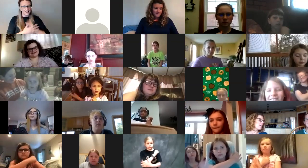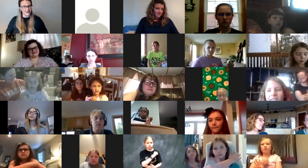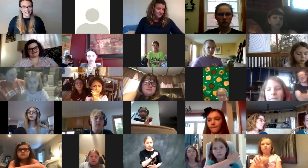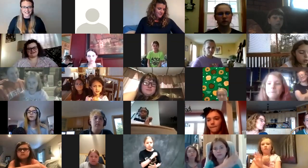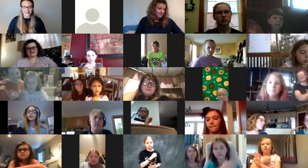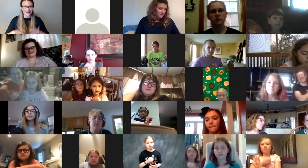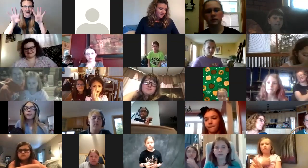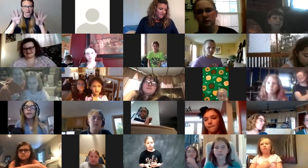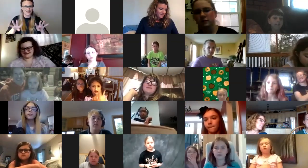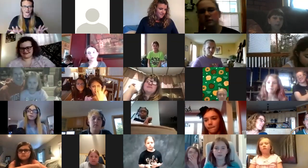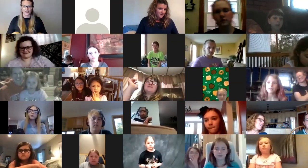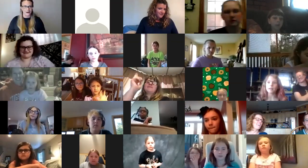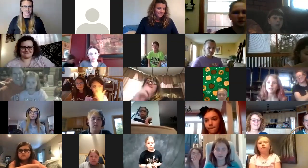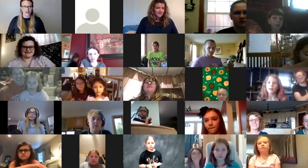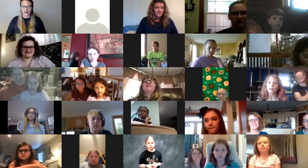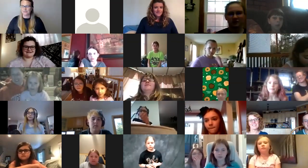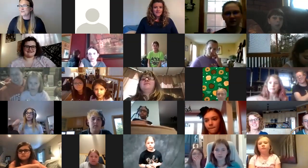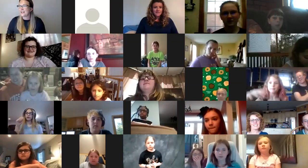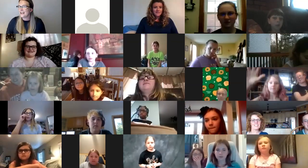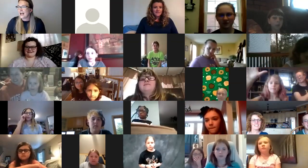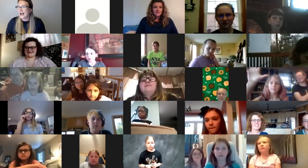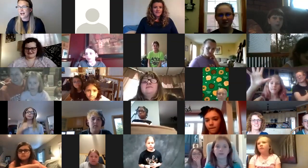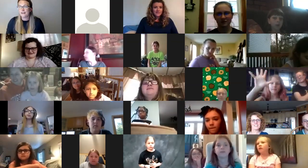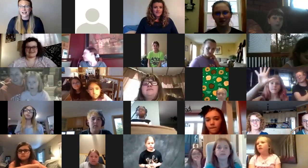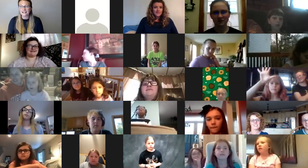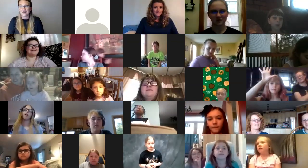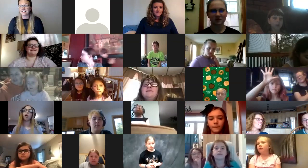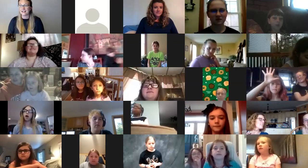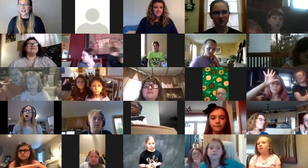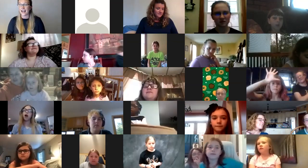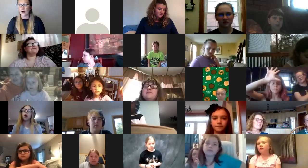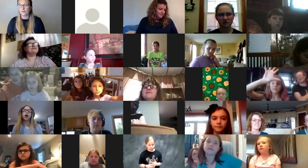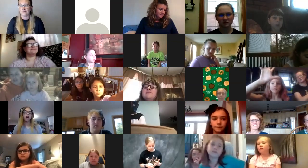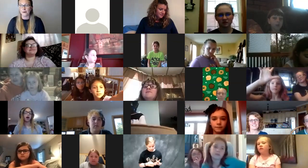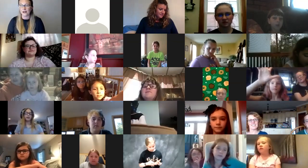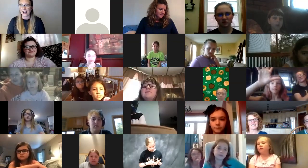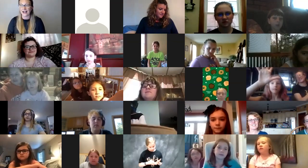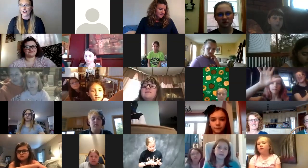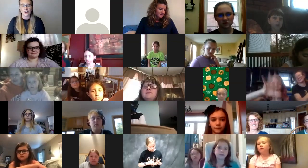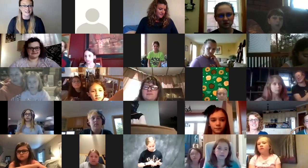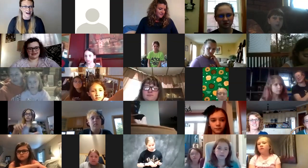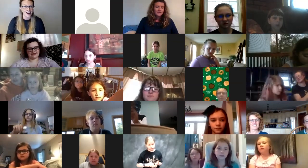Oh, that looks good. Everybody's doing a great job. The next line says to help people at all